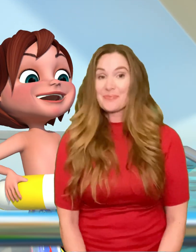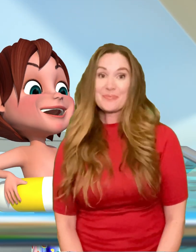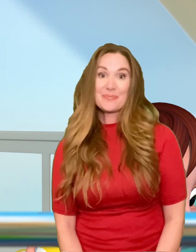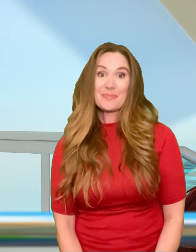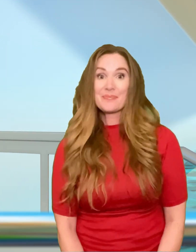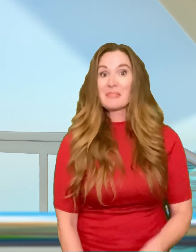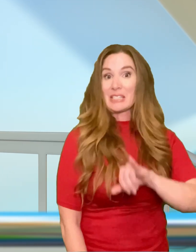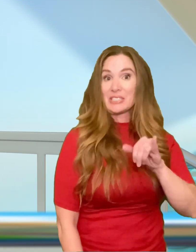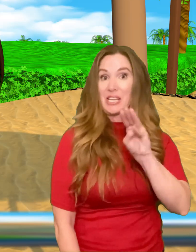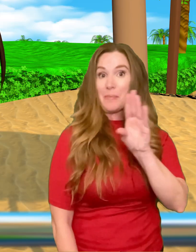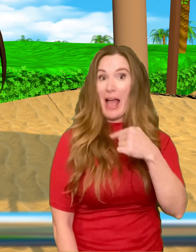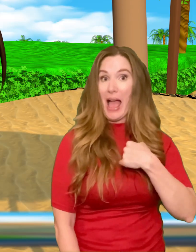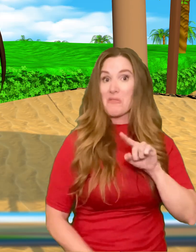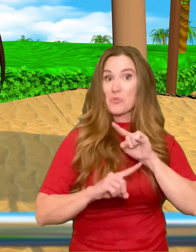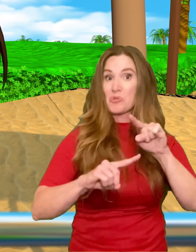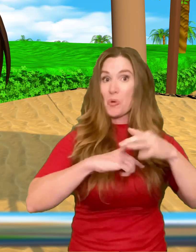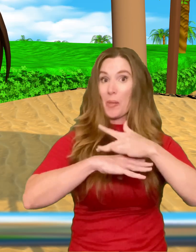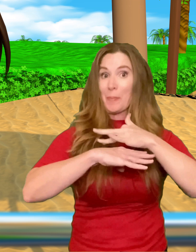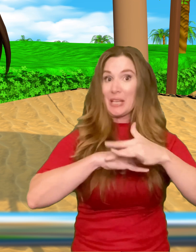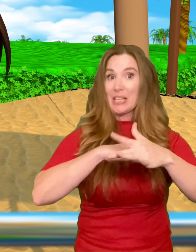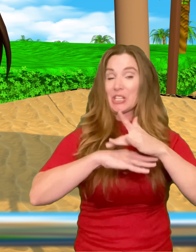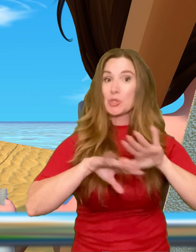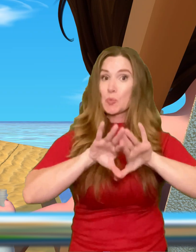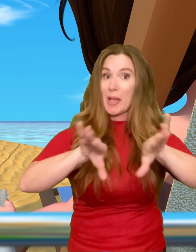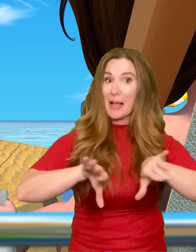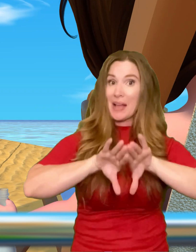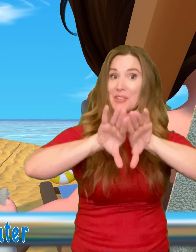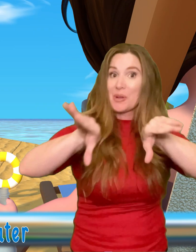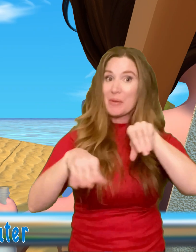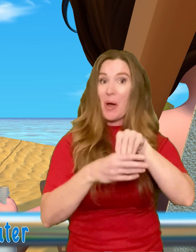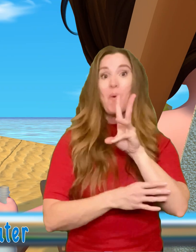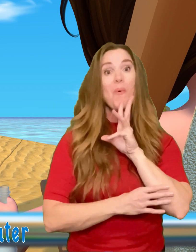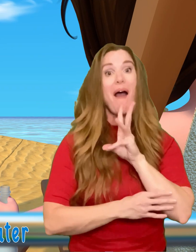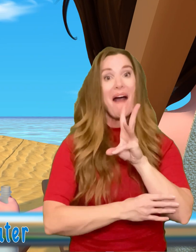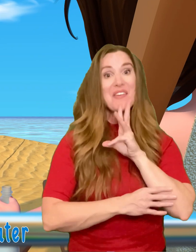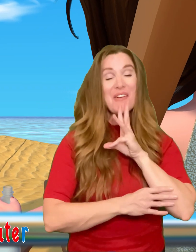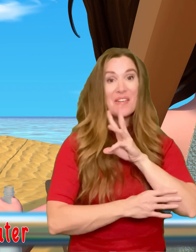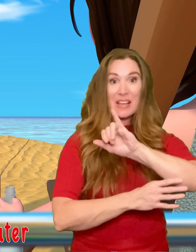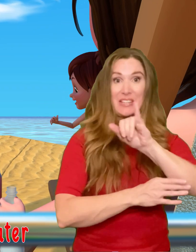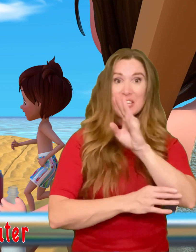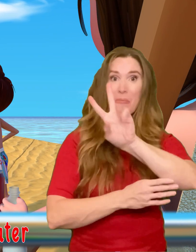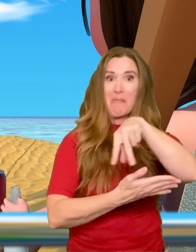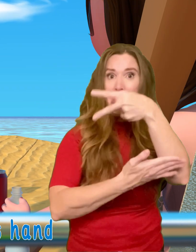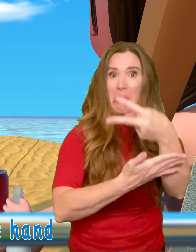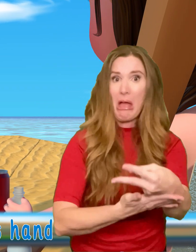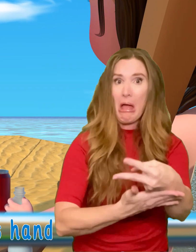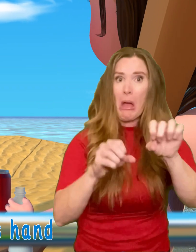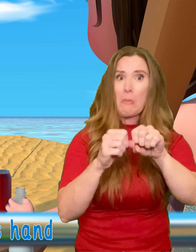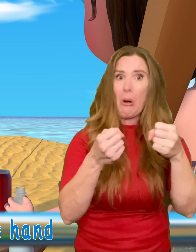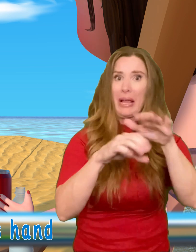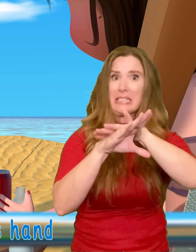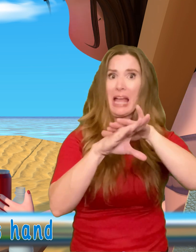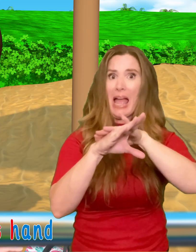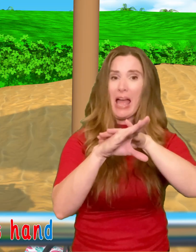I DM and I went to the beach to take a swim in the water Jim fell in sand he